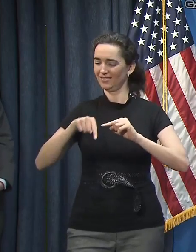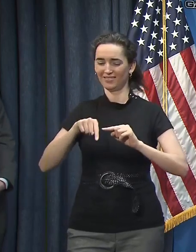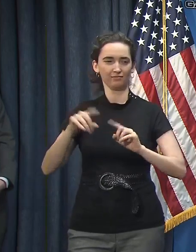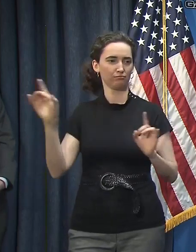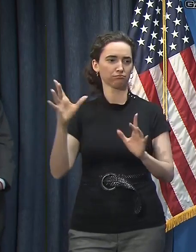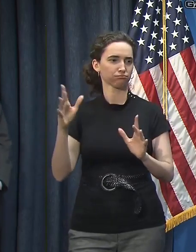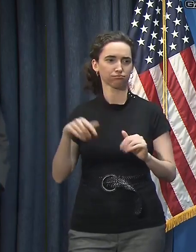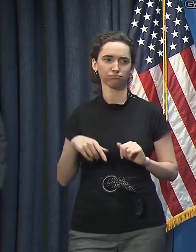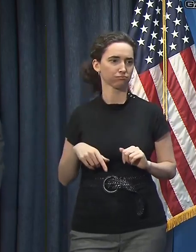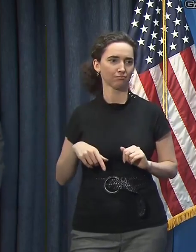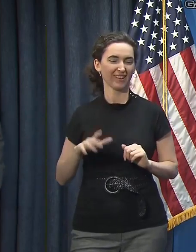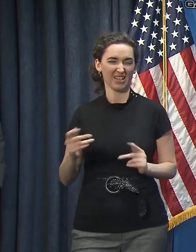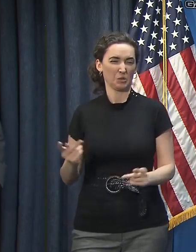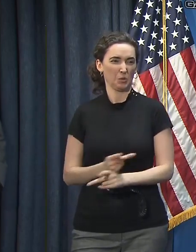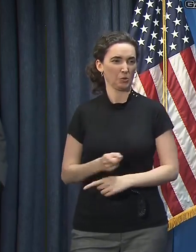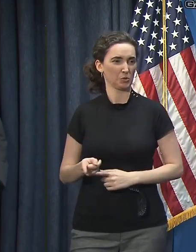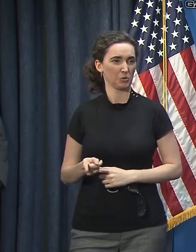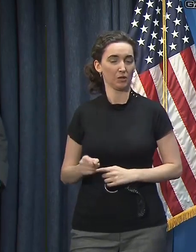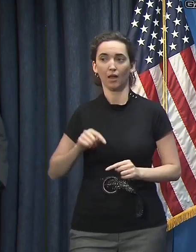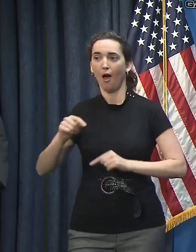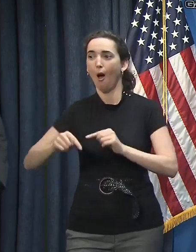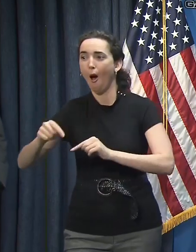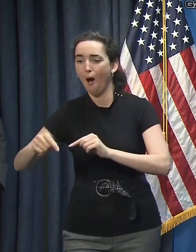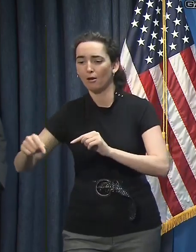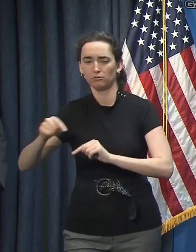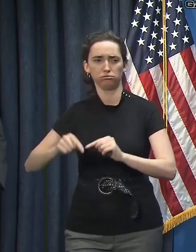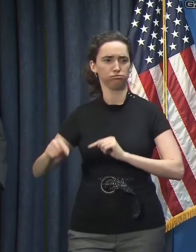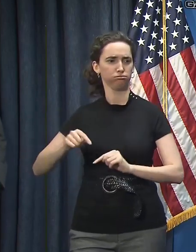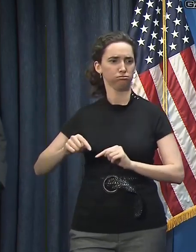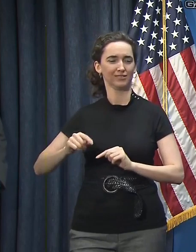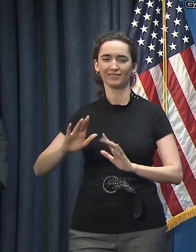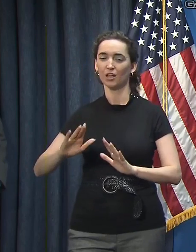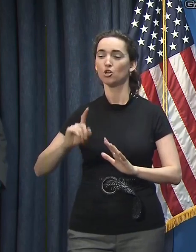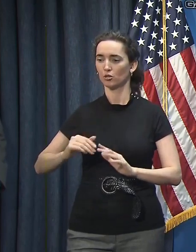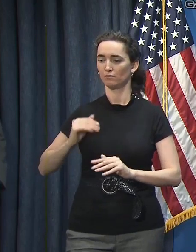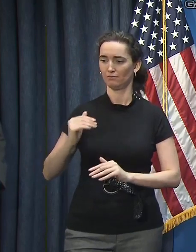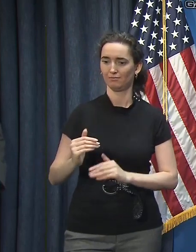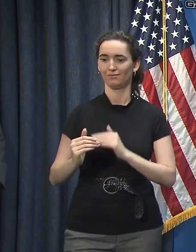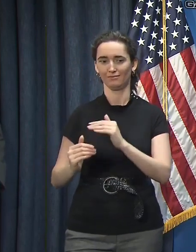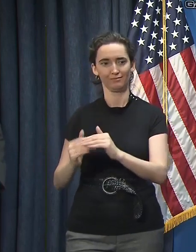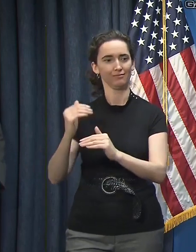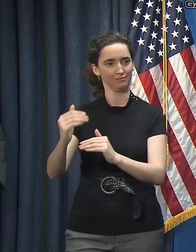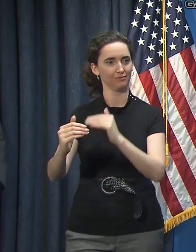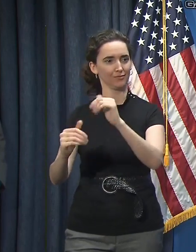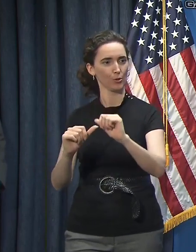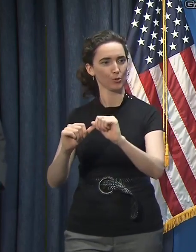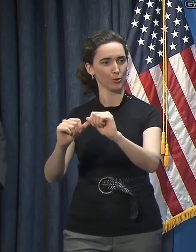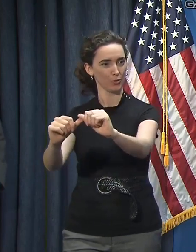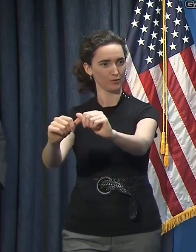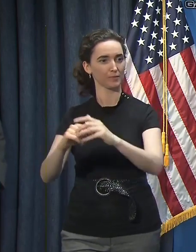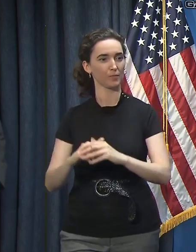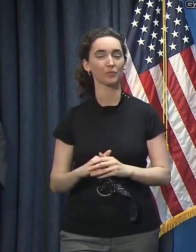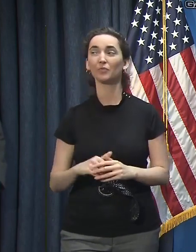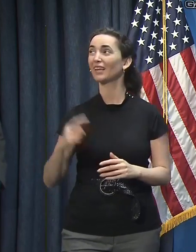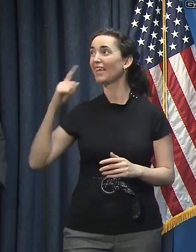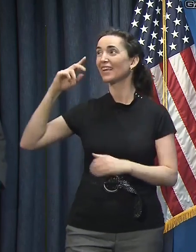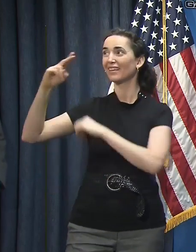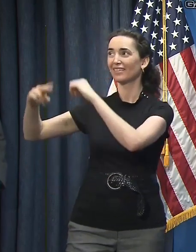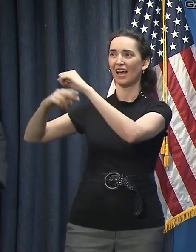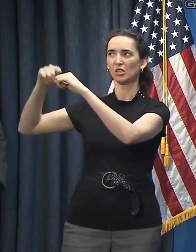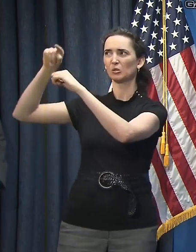can happen. And so it's sort of like, and I think this analogy was used at the national level.